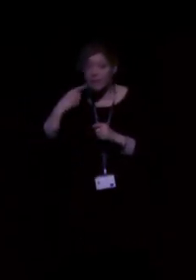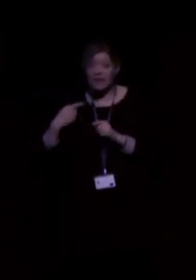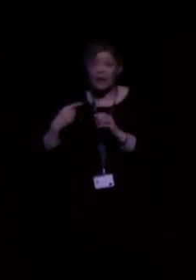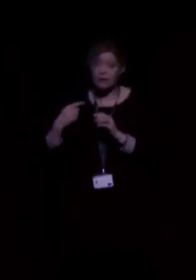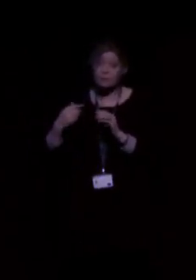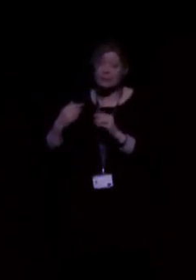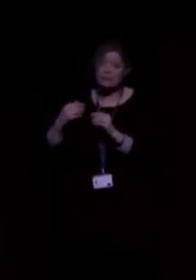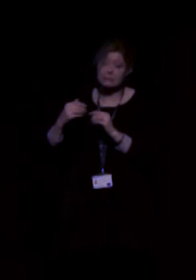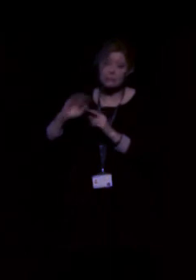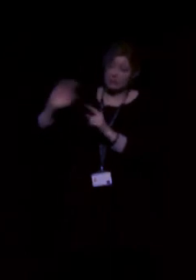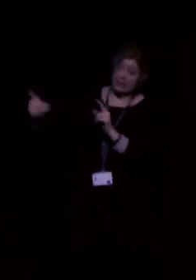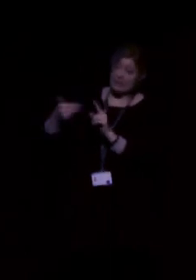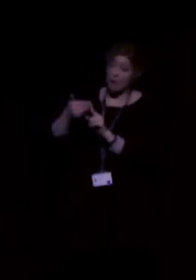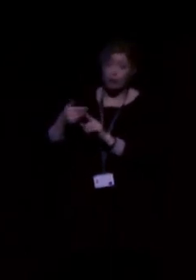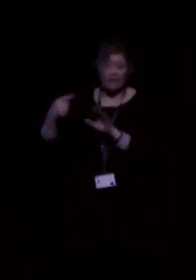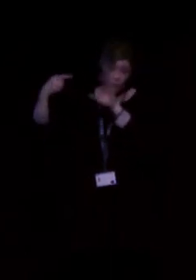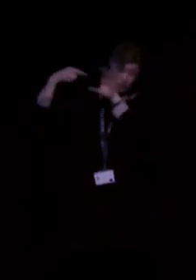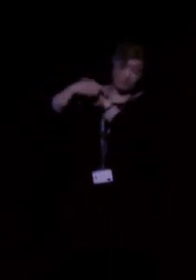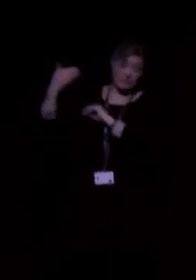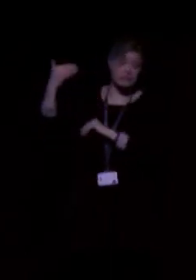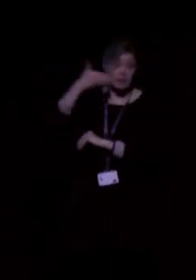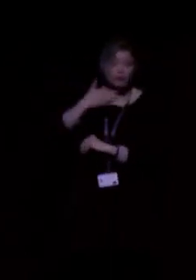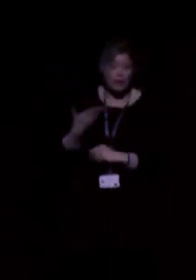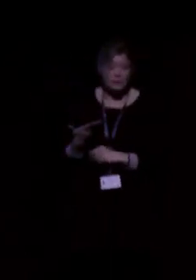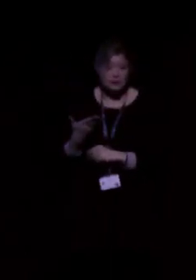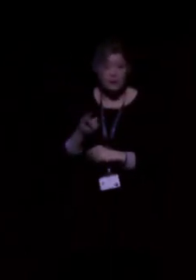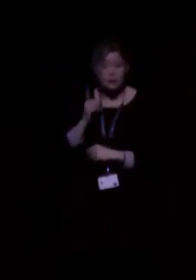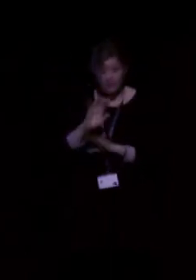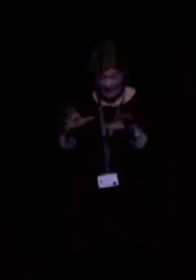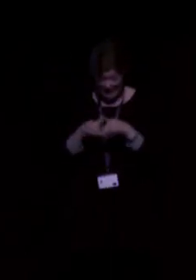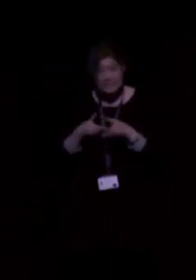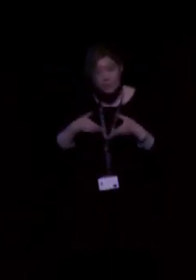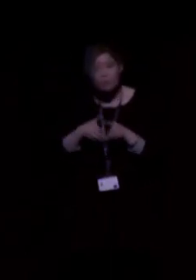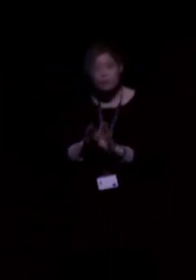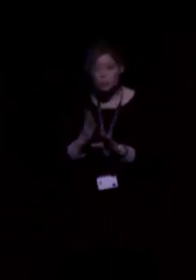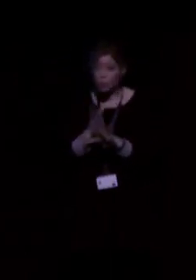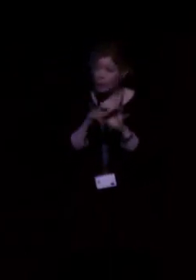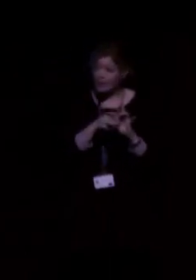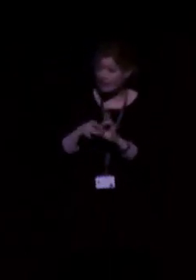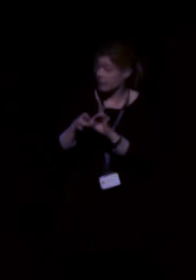But it is very much a multidisciplinary team approach. And